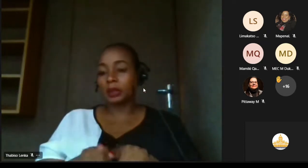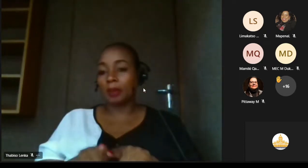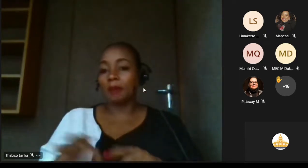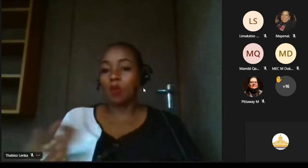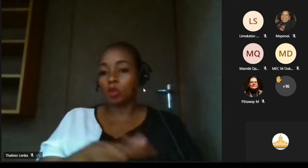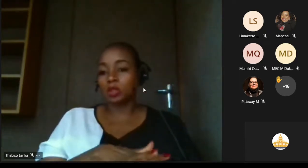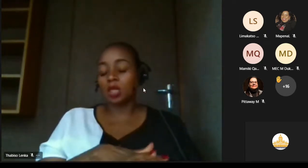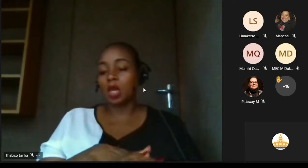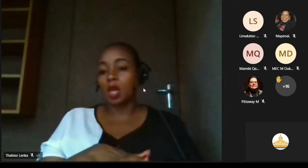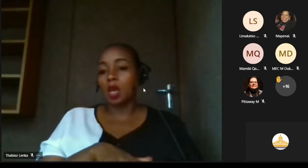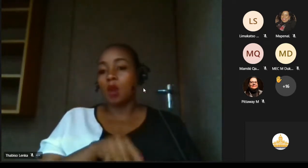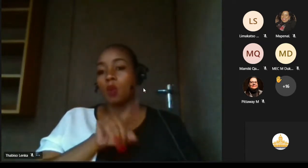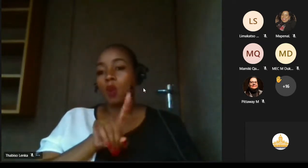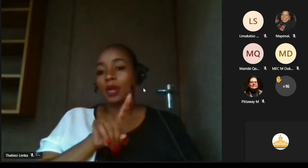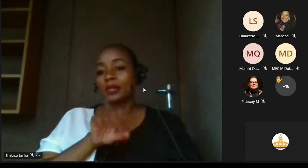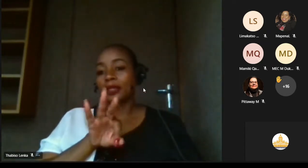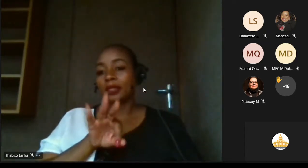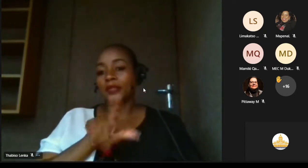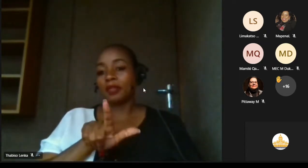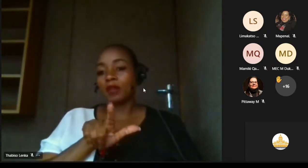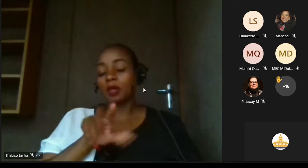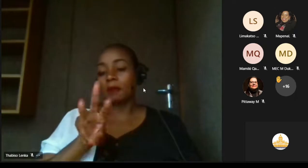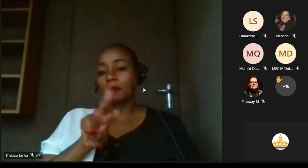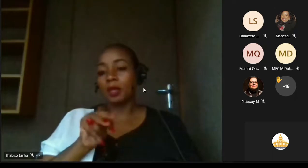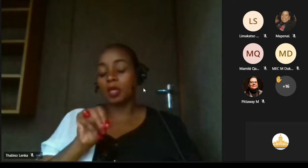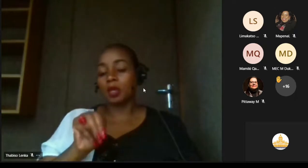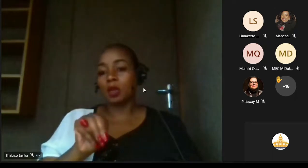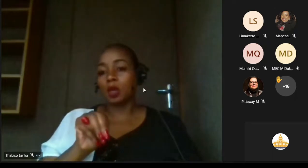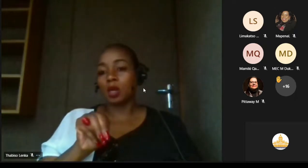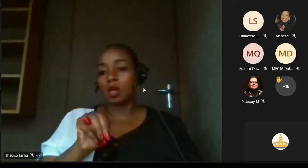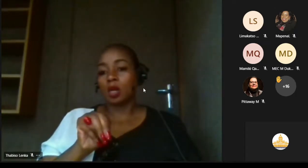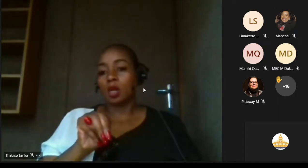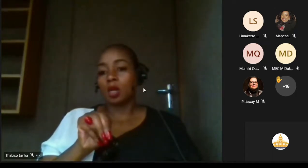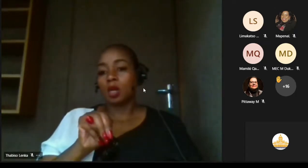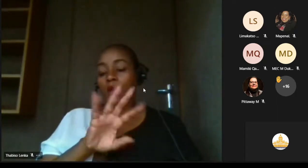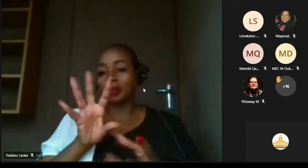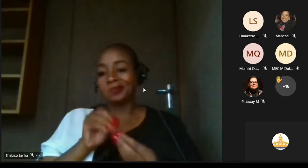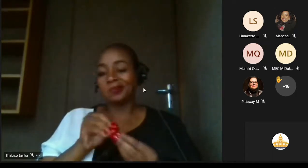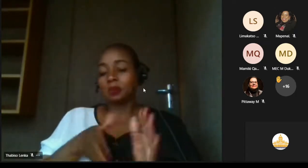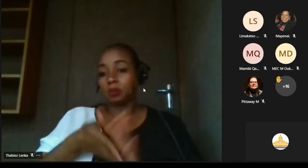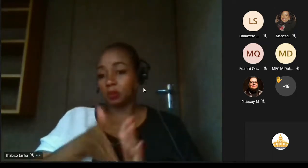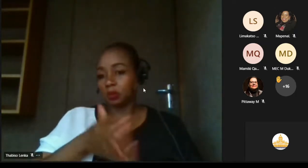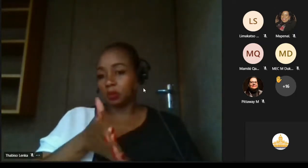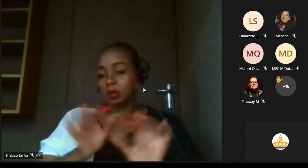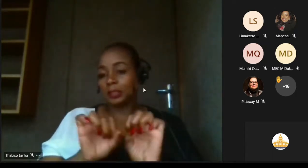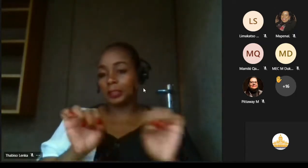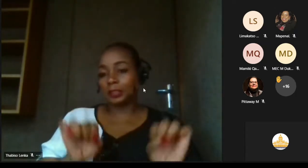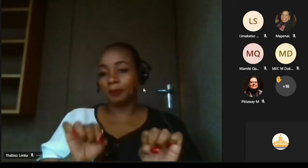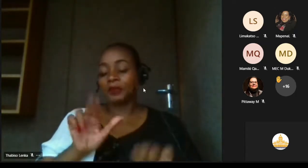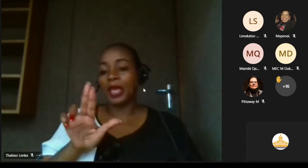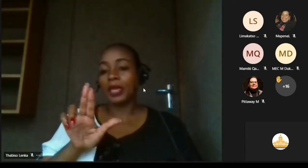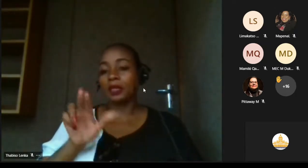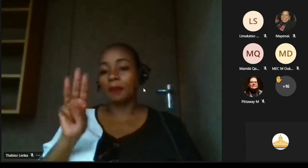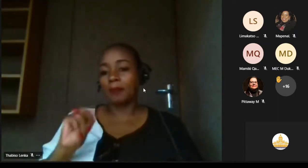of 133.7 million. Waste management reflected an operating services of 8 million. And the